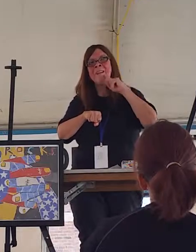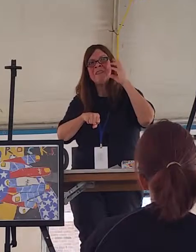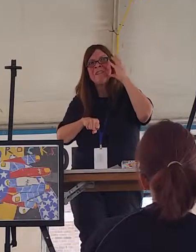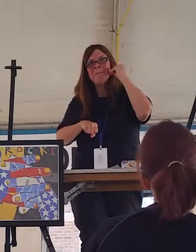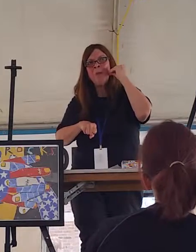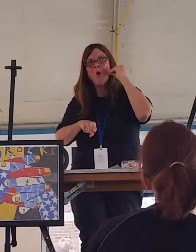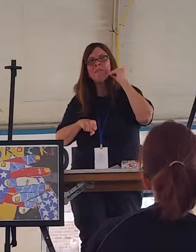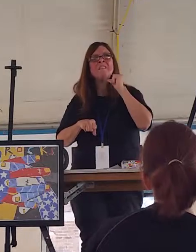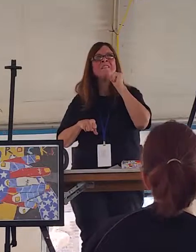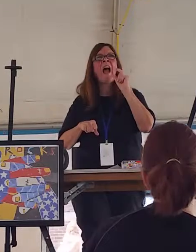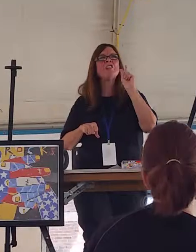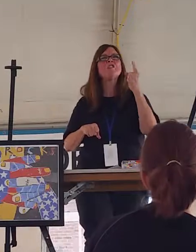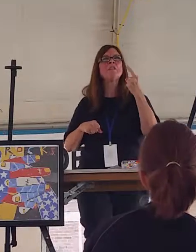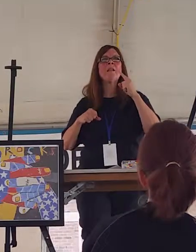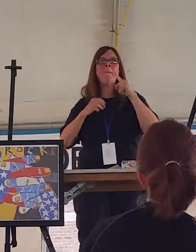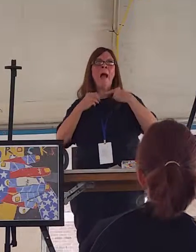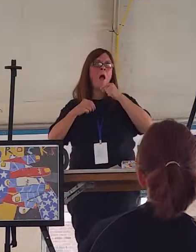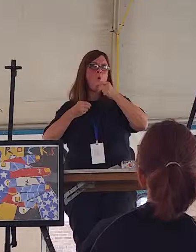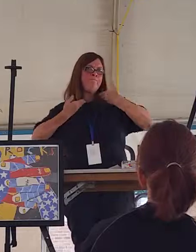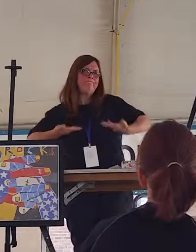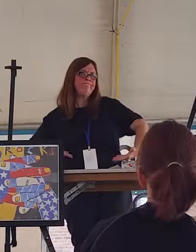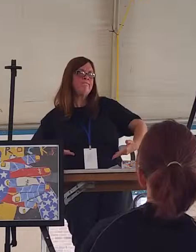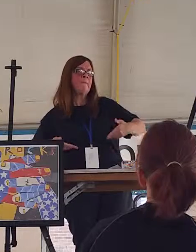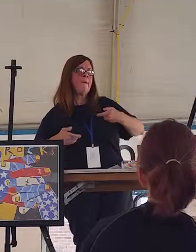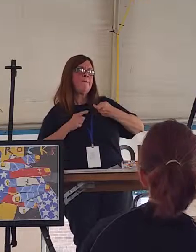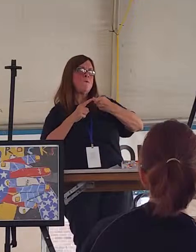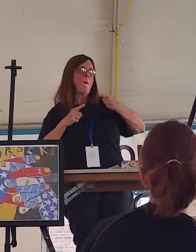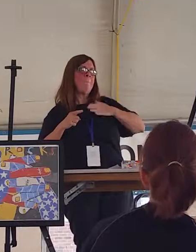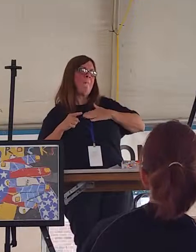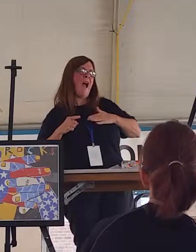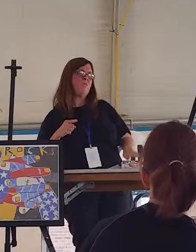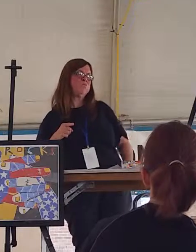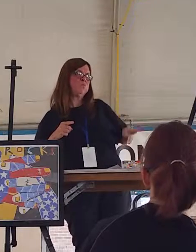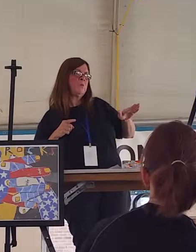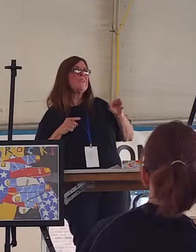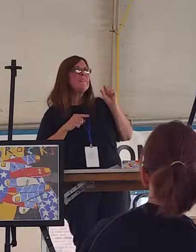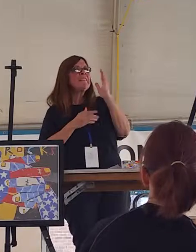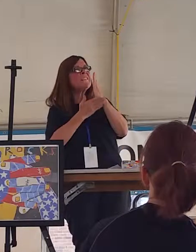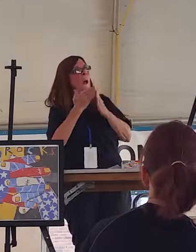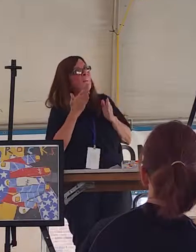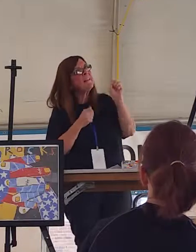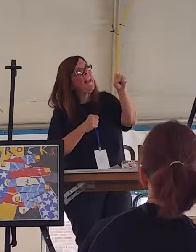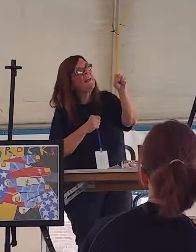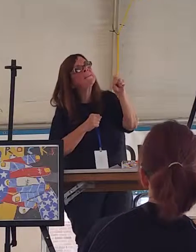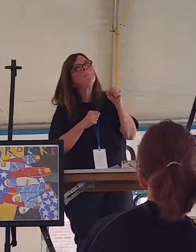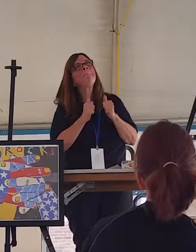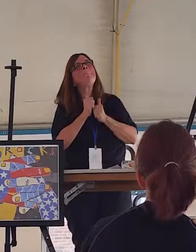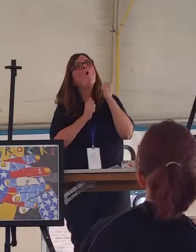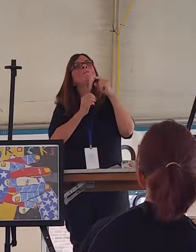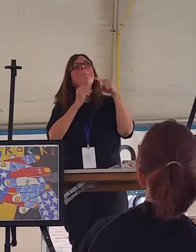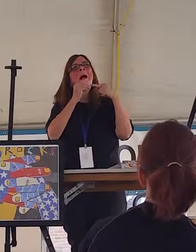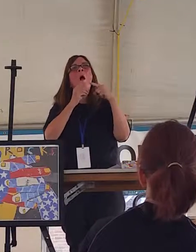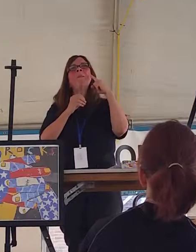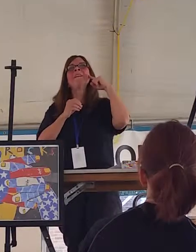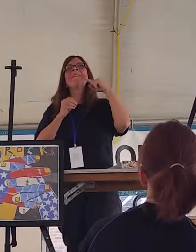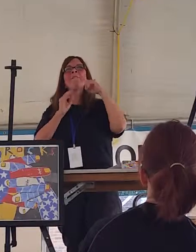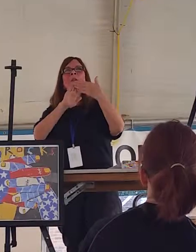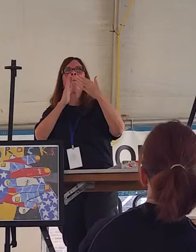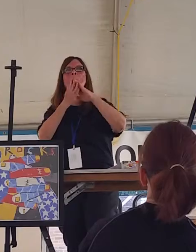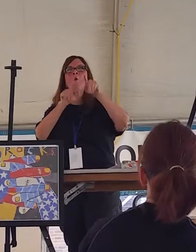My art is based on the deaf experience. It's not just about my personal experience growing up. Some of it is my personal experience, but it's about